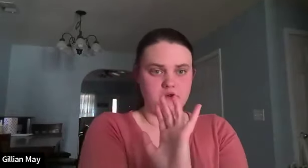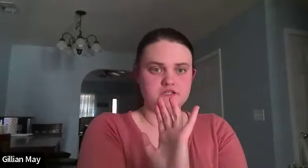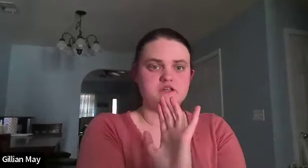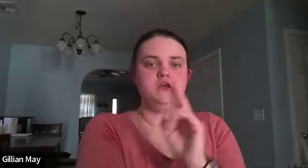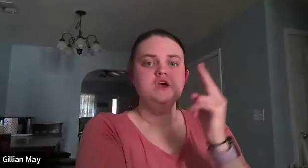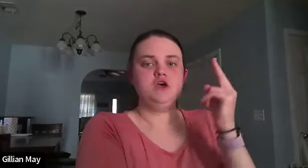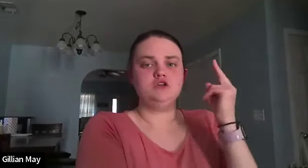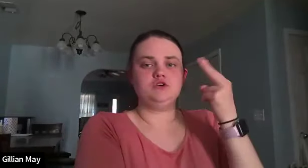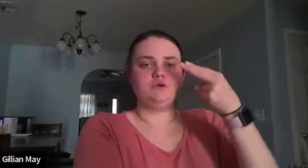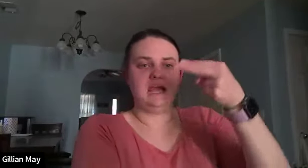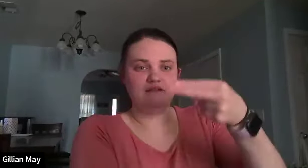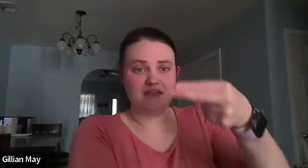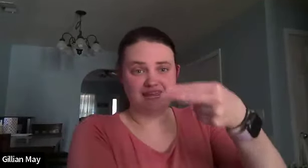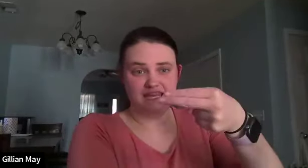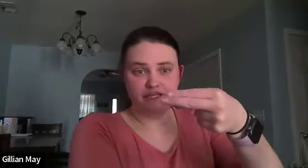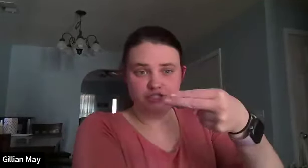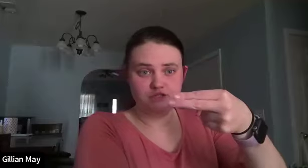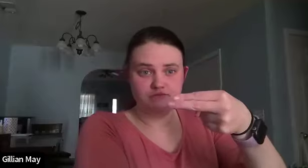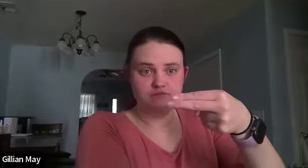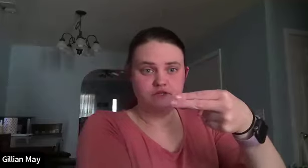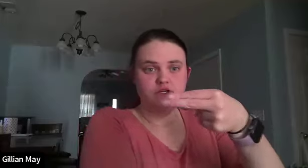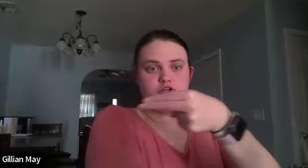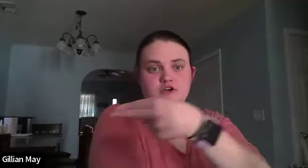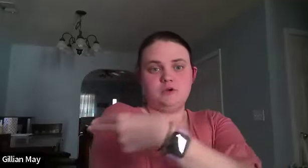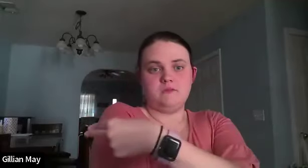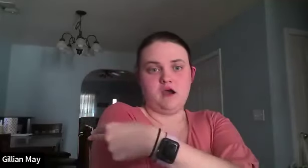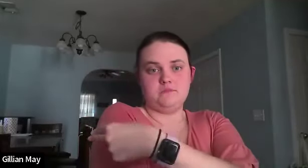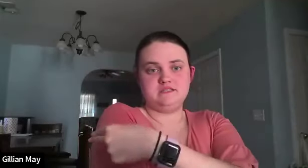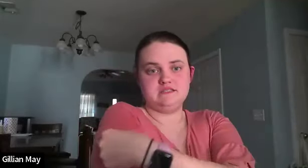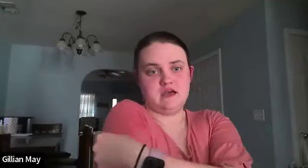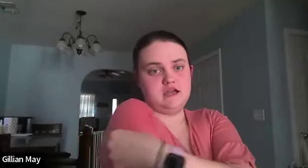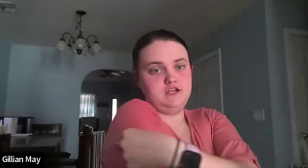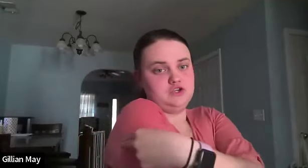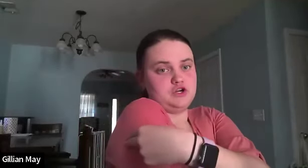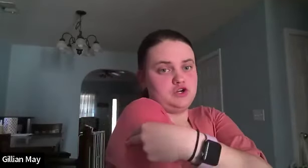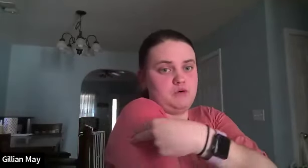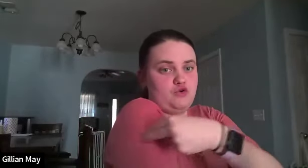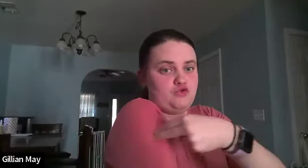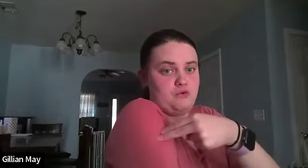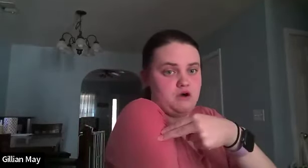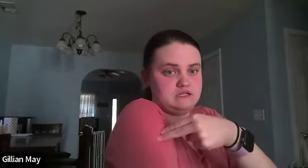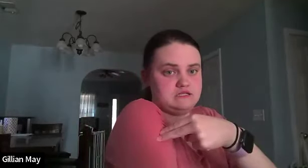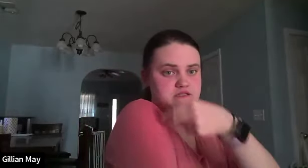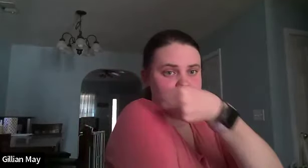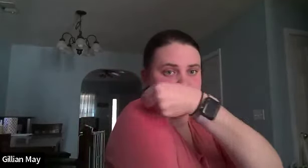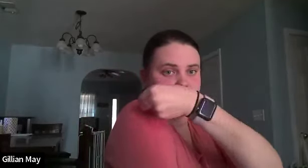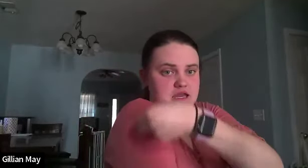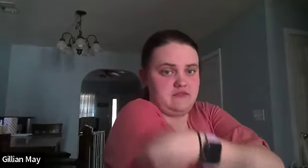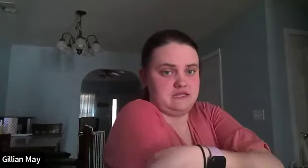works. You're going to have that H. You're going to go on the opposite side. You're going to go across and then